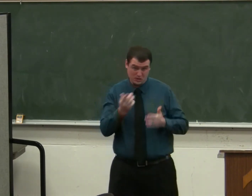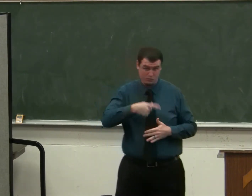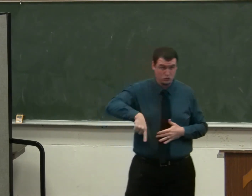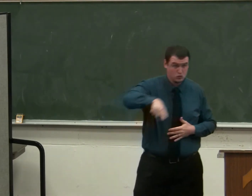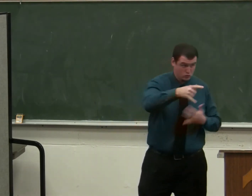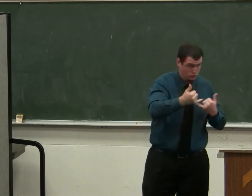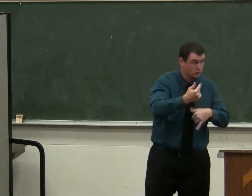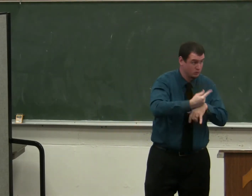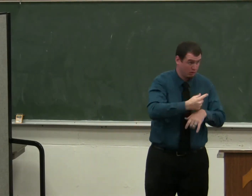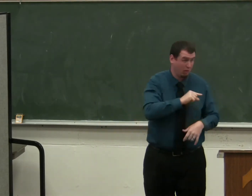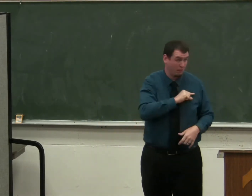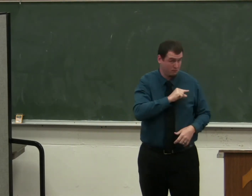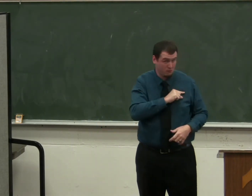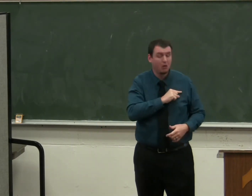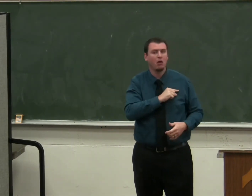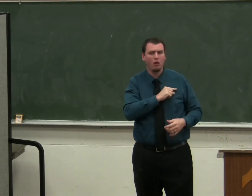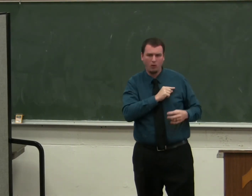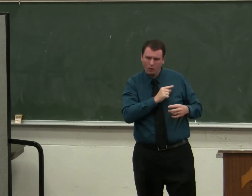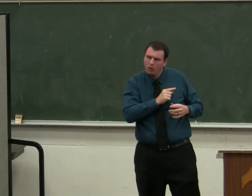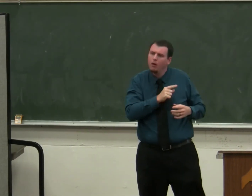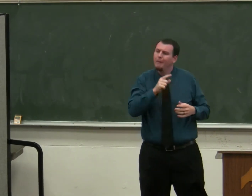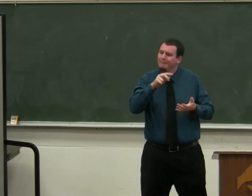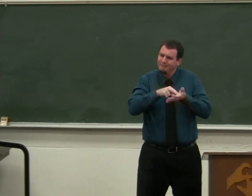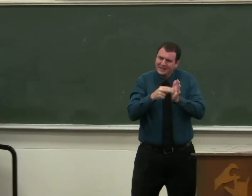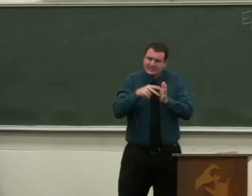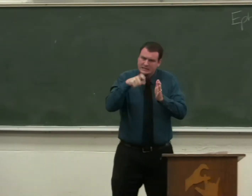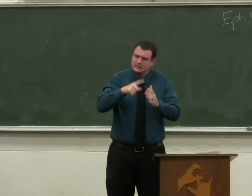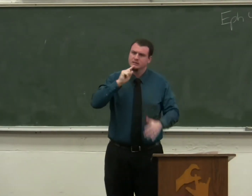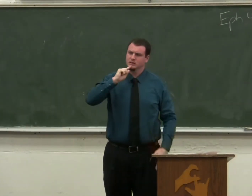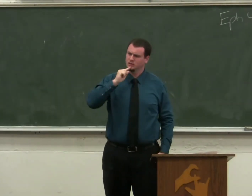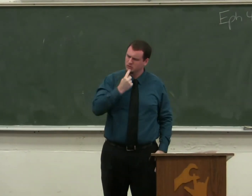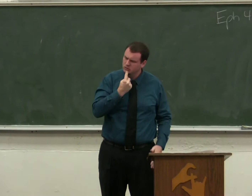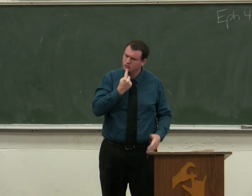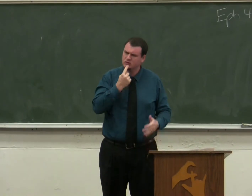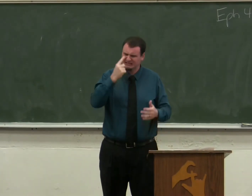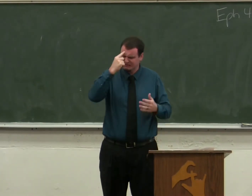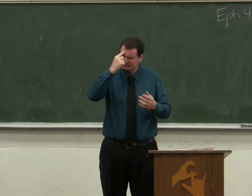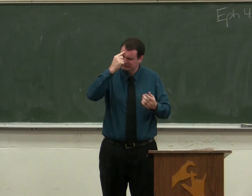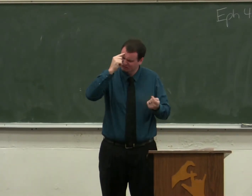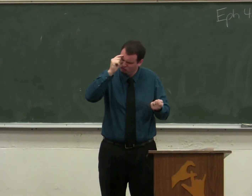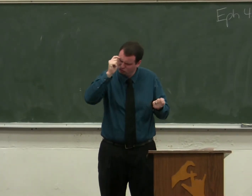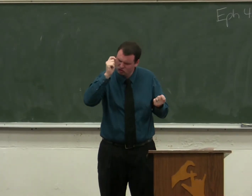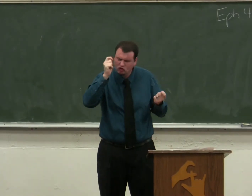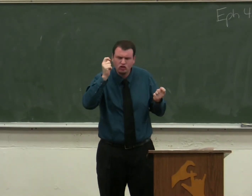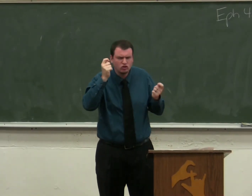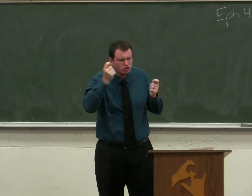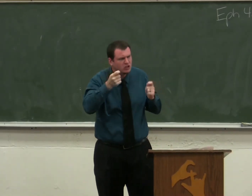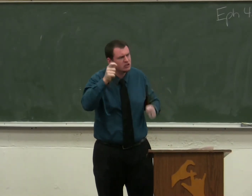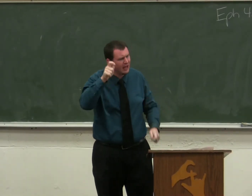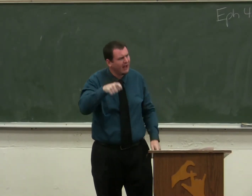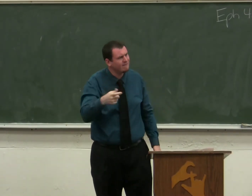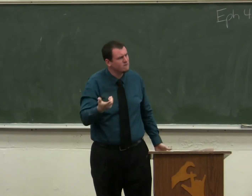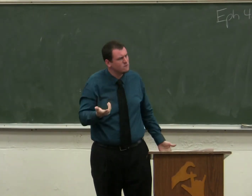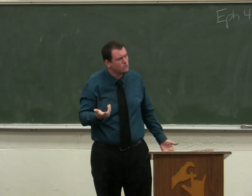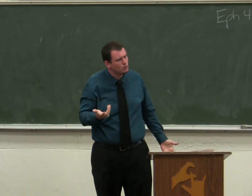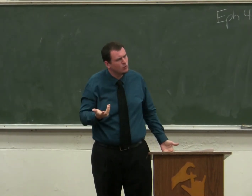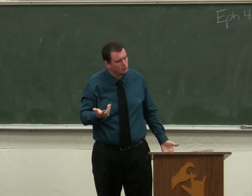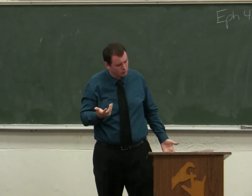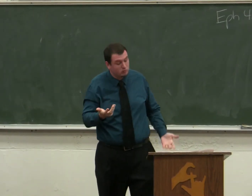guilty. Maybe some of you will be convicted as well and have to reevaluate yourself and